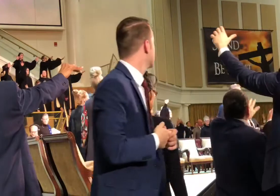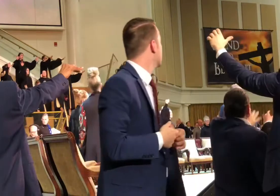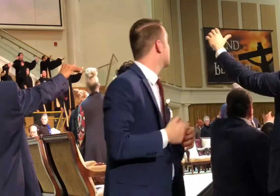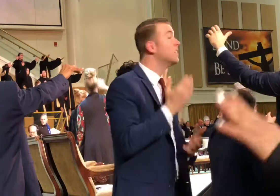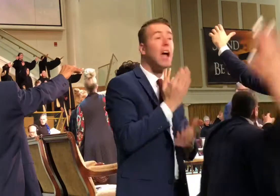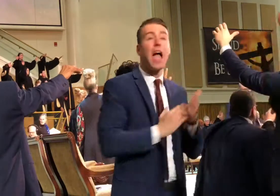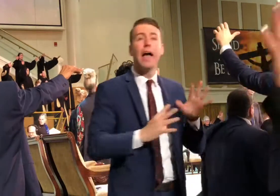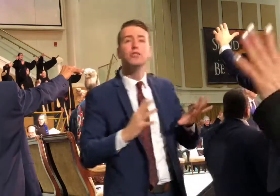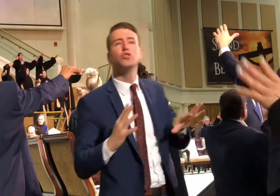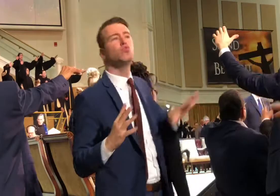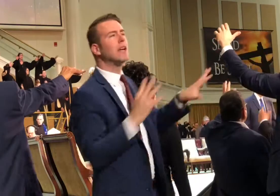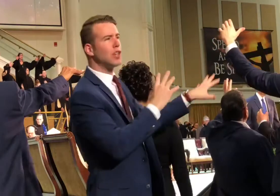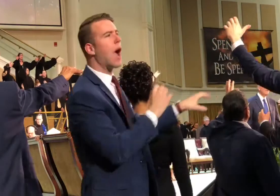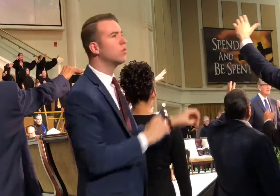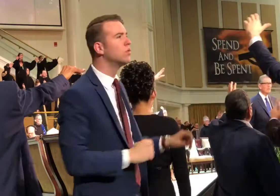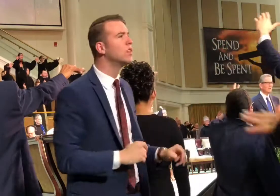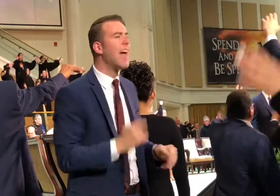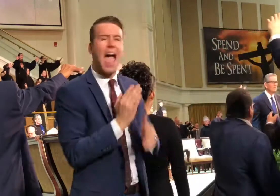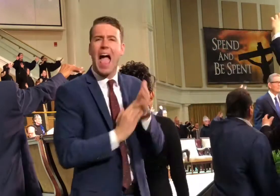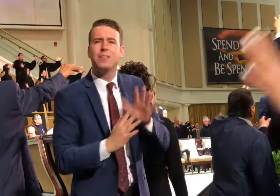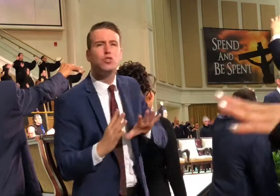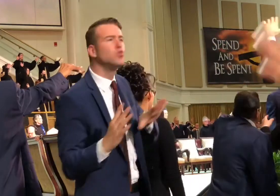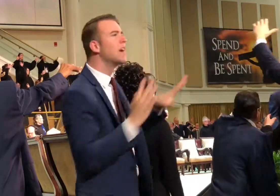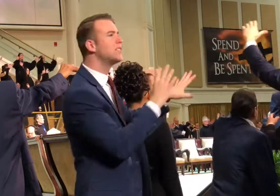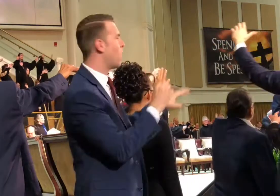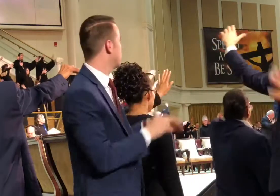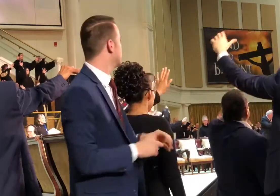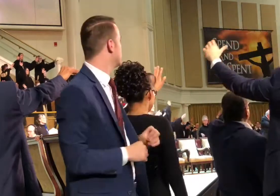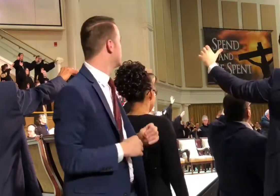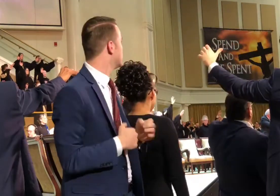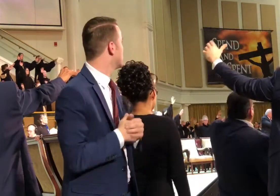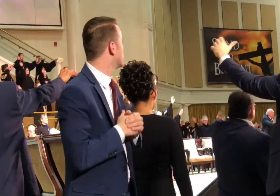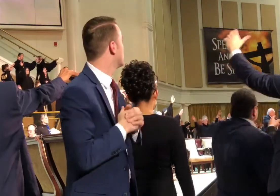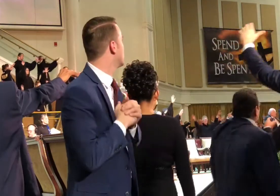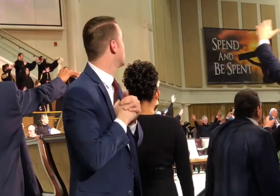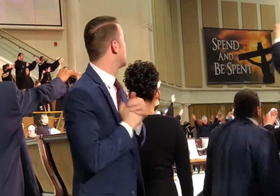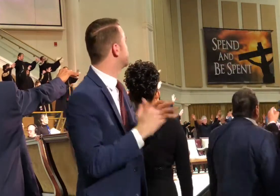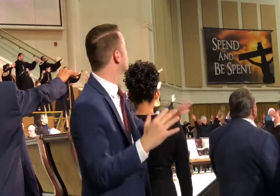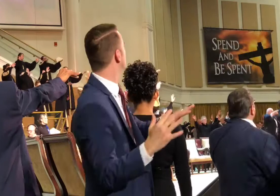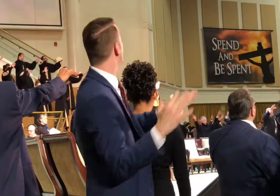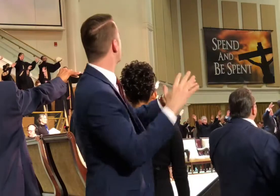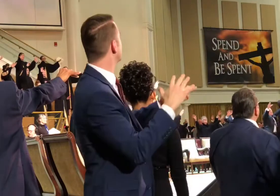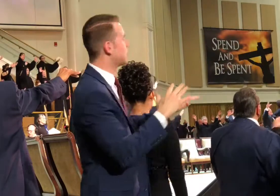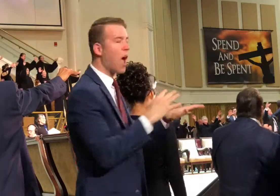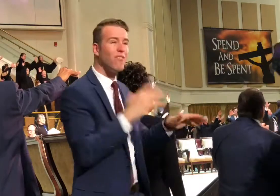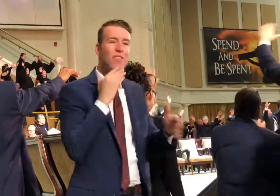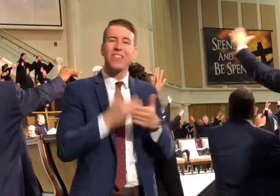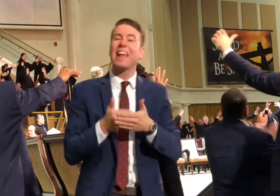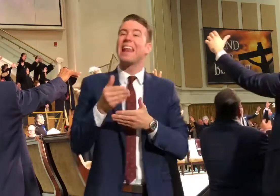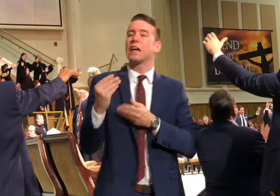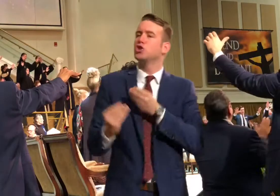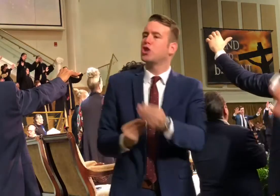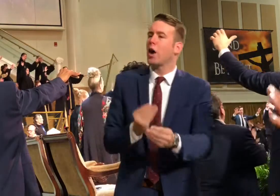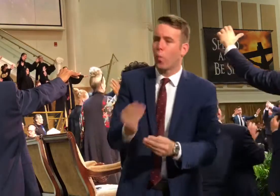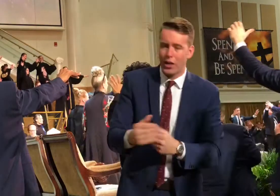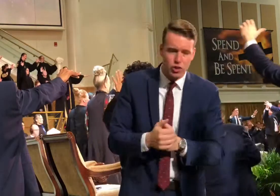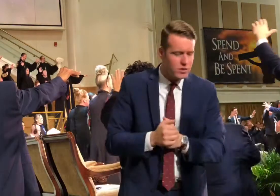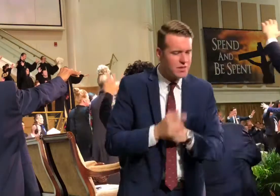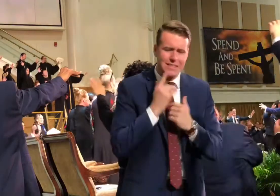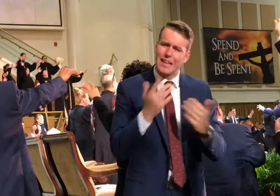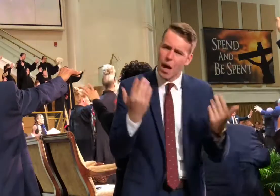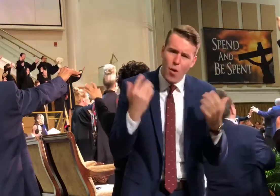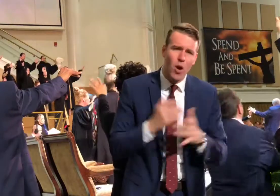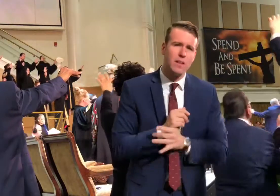stretch your hand out. Stretch your hand out. Stretch your hand out to the next generation. Come